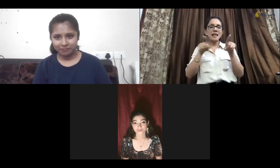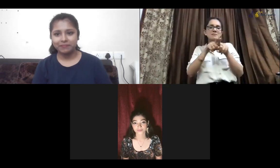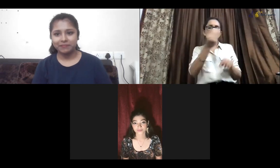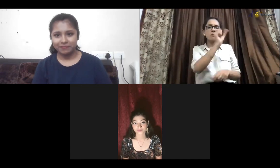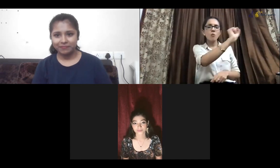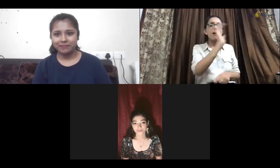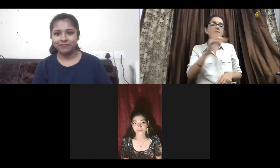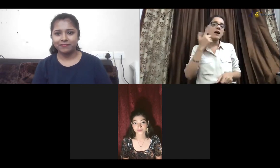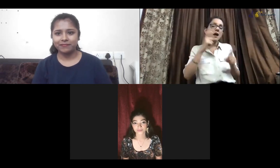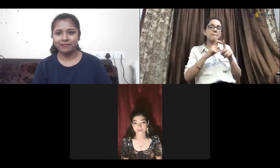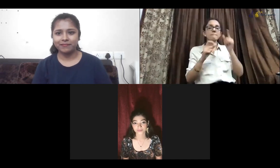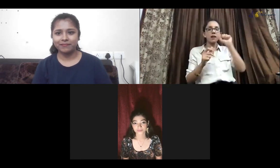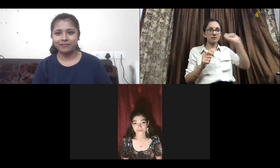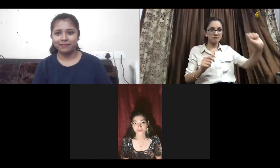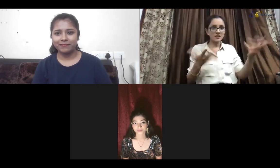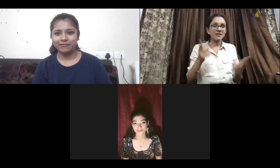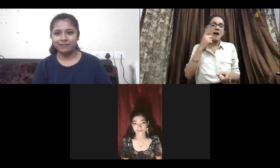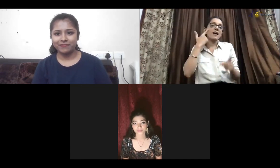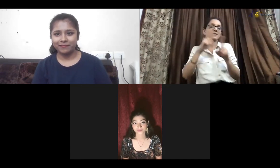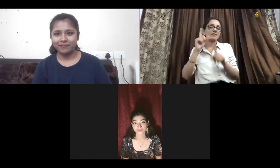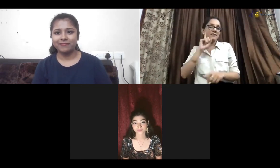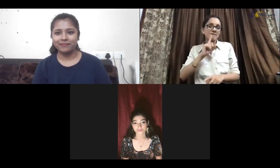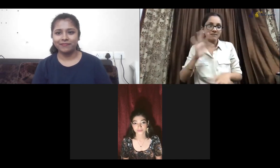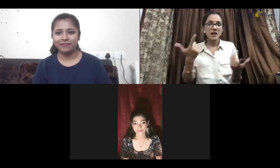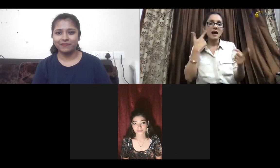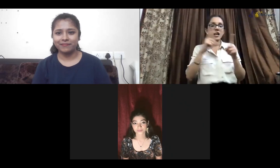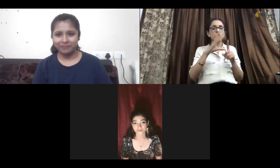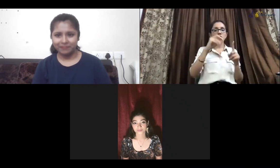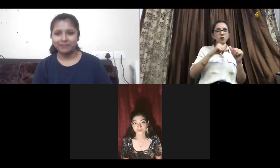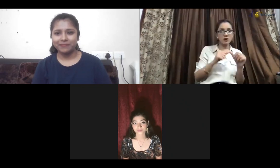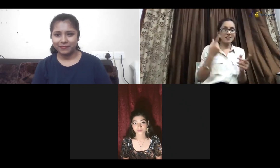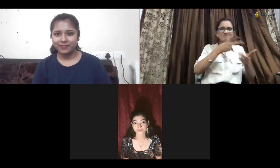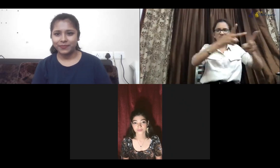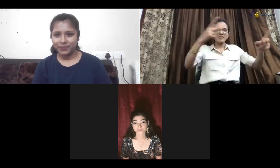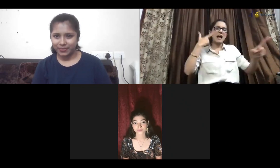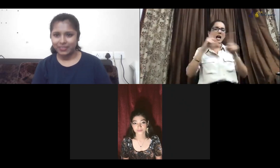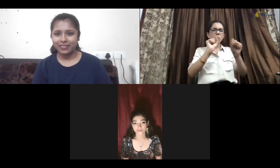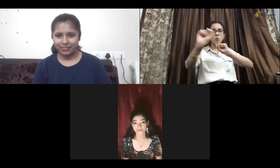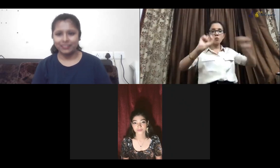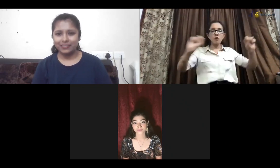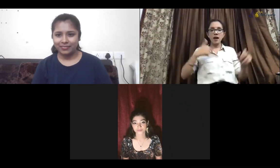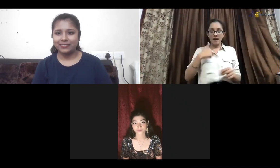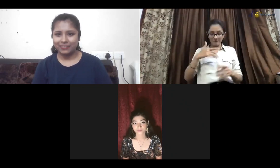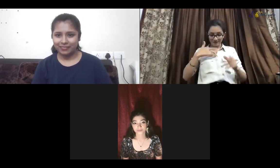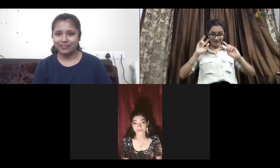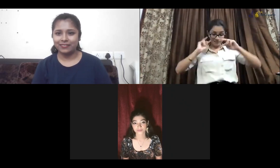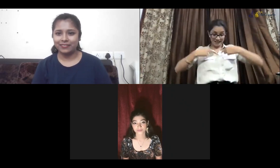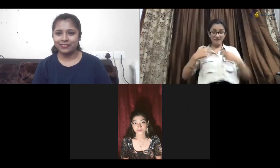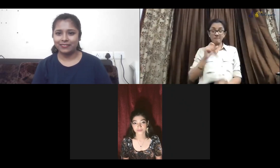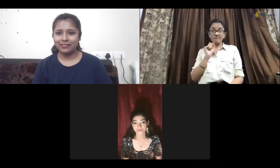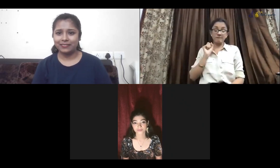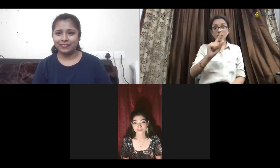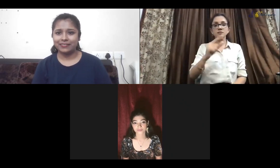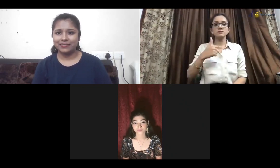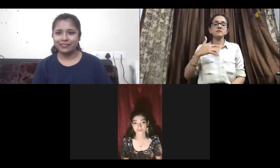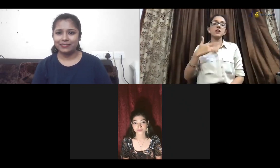a strong woman. That's my identity. So there are male who have their own identity, deaf, codas, correct. So